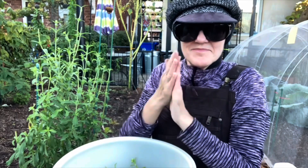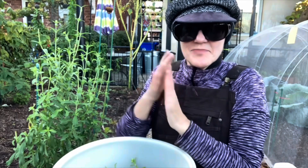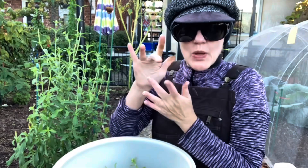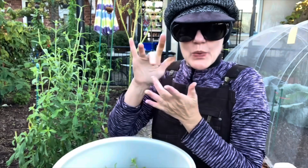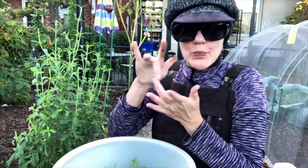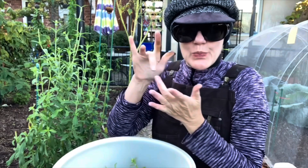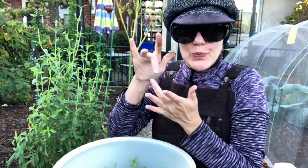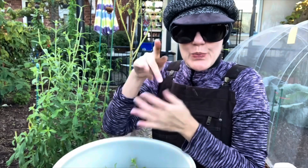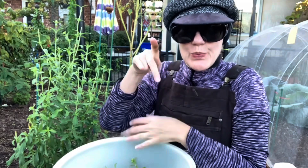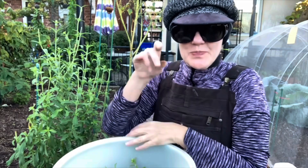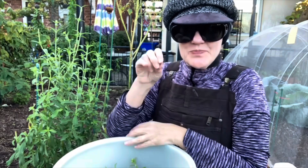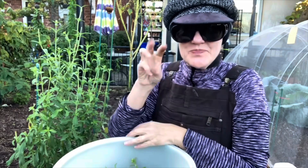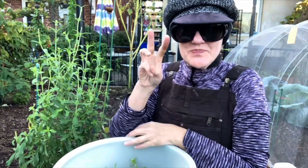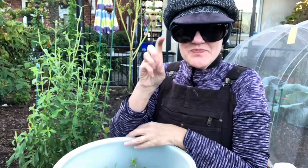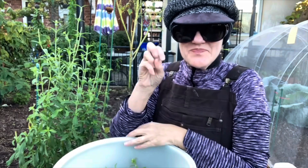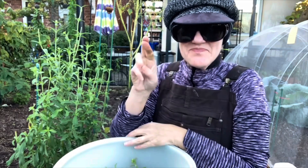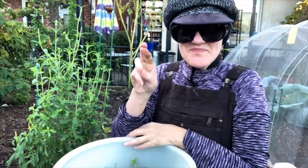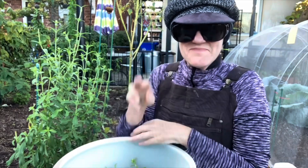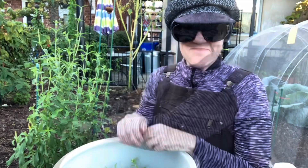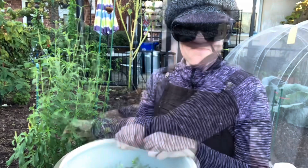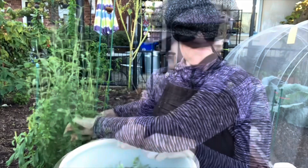dehydrate and grind it into a powder.